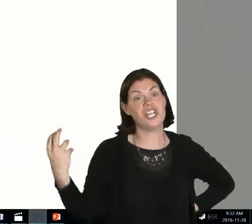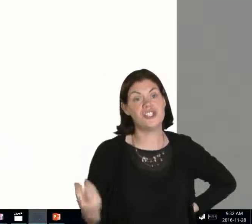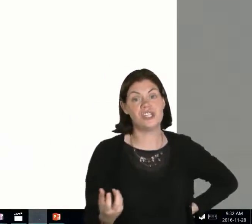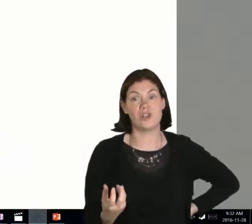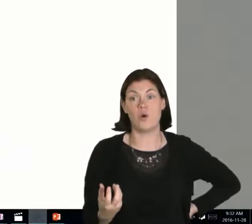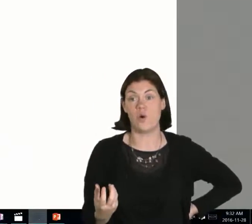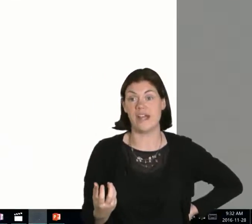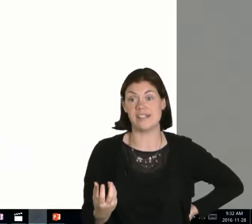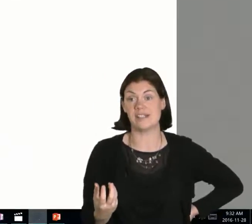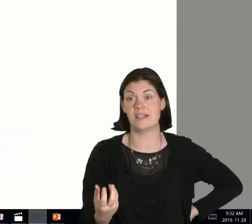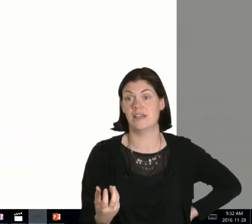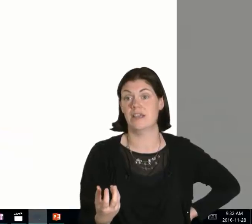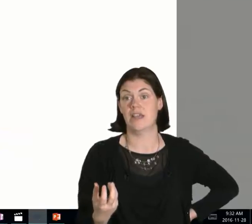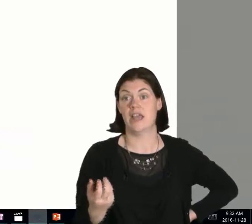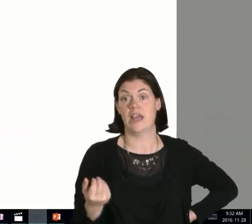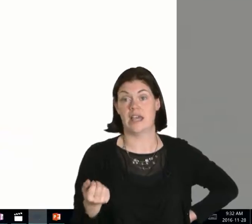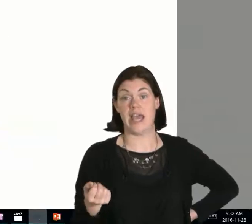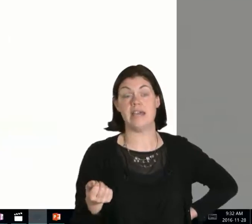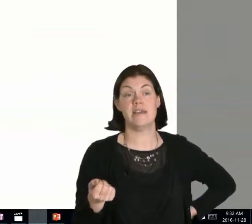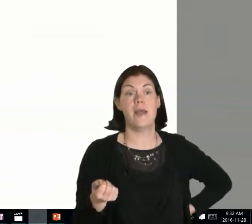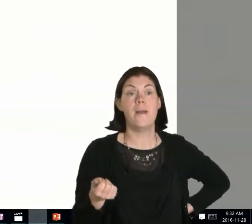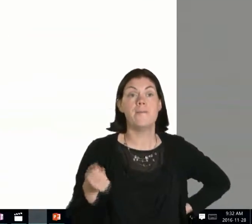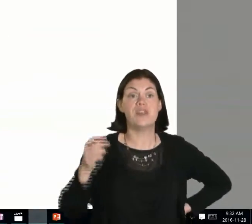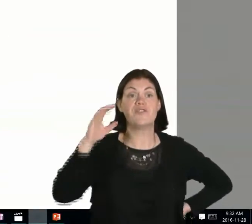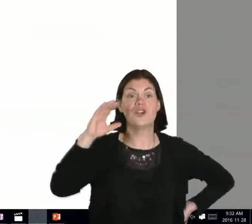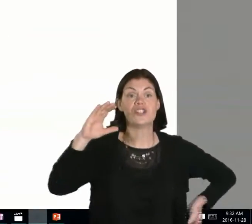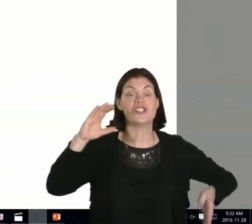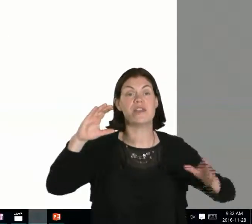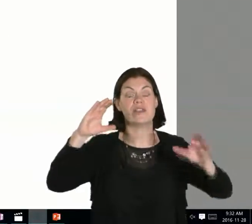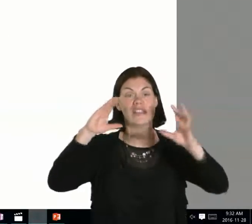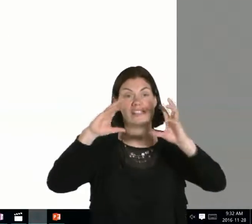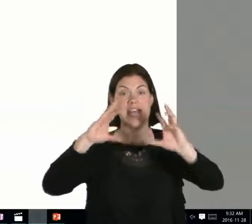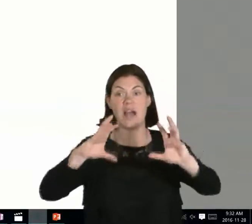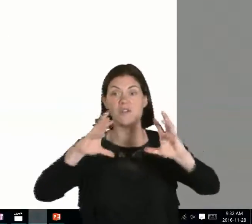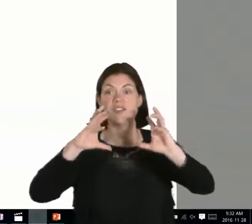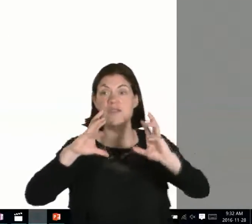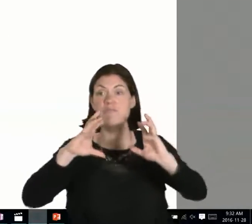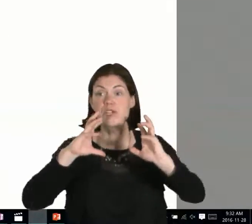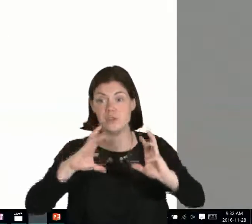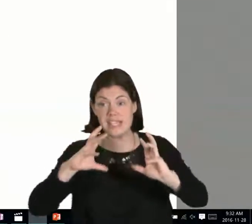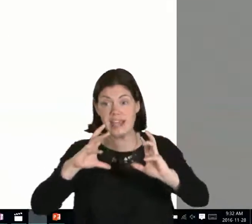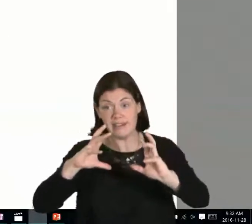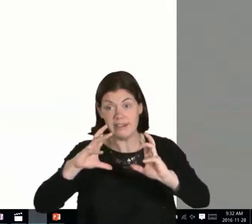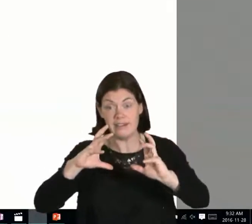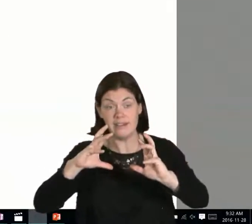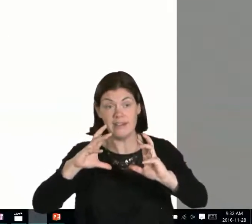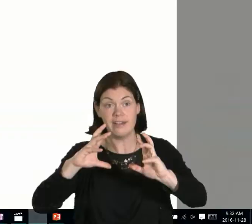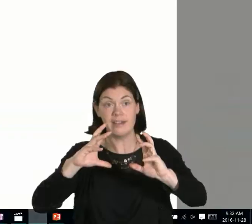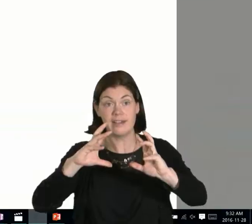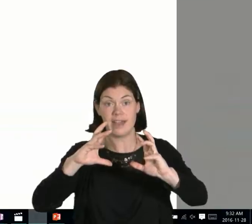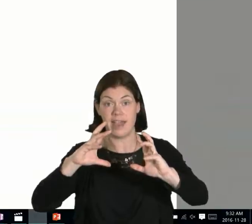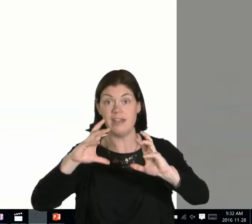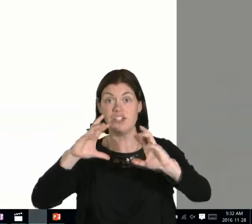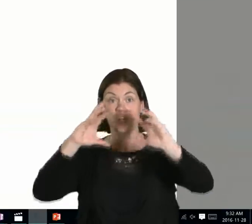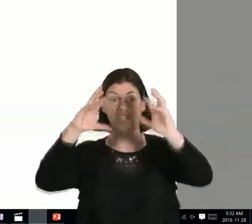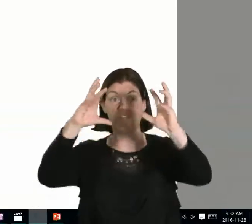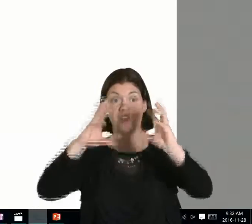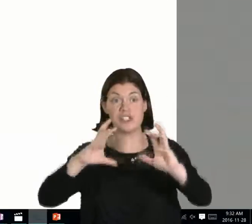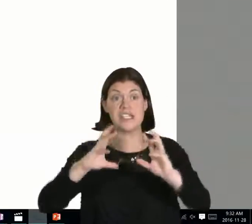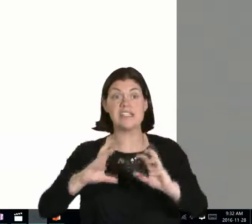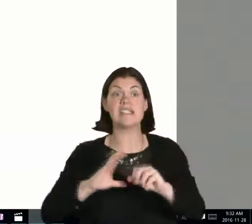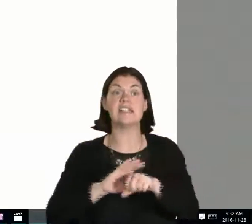then it changes at the chorus. Okay? But the verse, the sound of the music, okay,